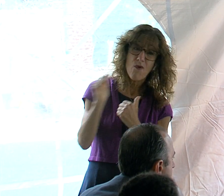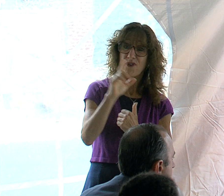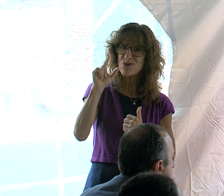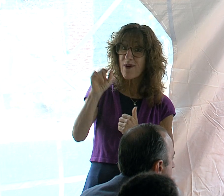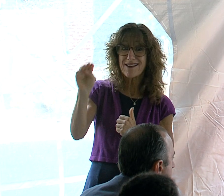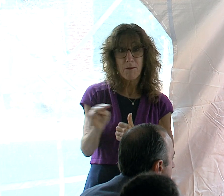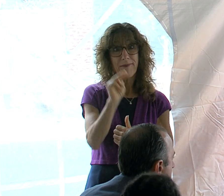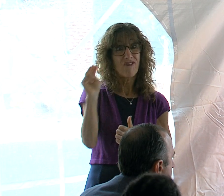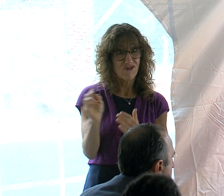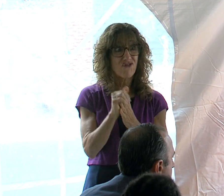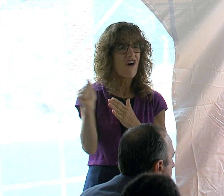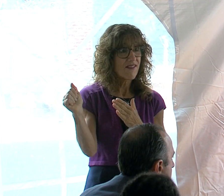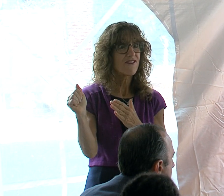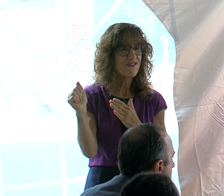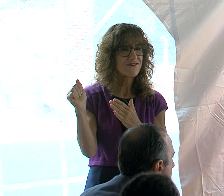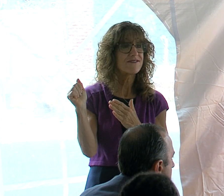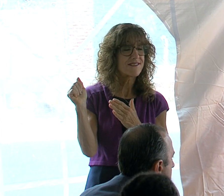$20 million